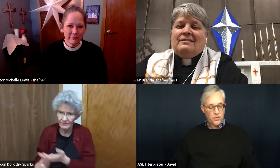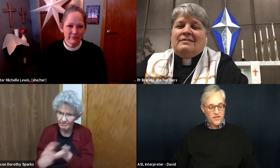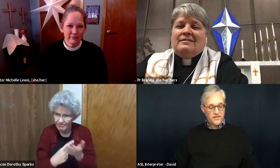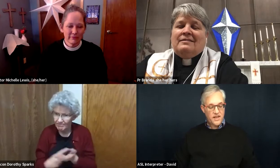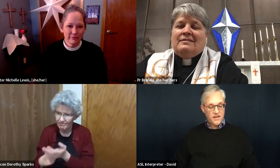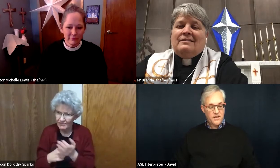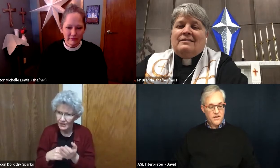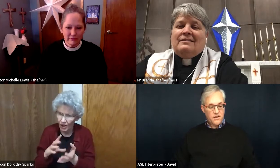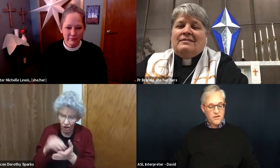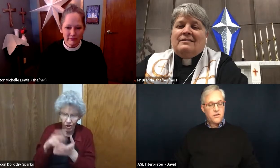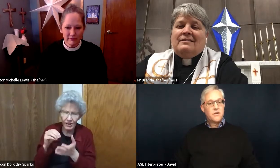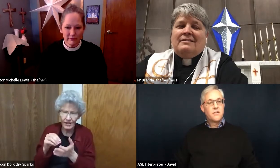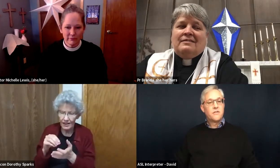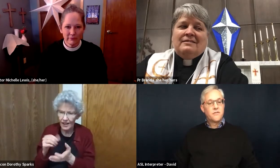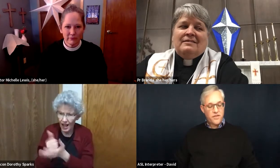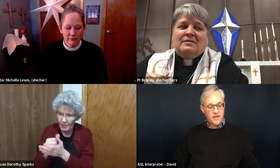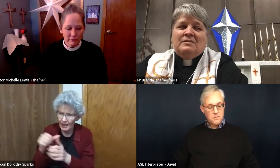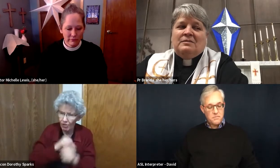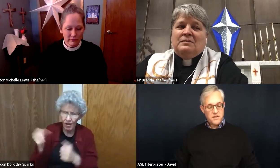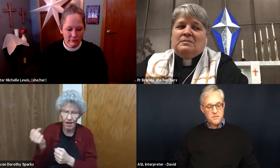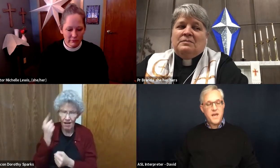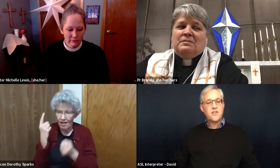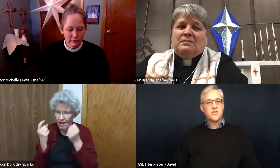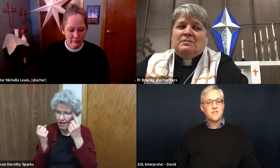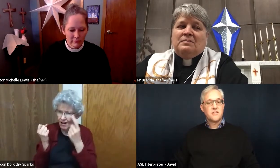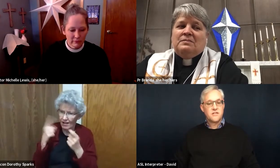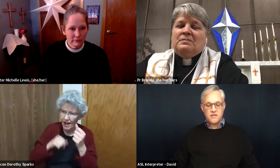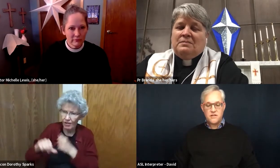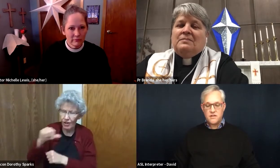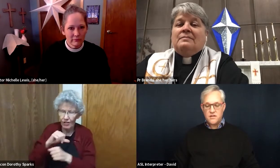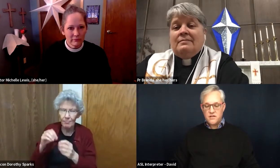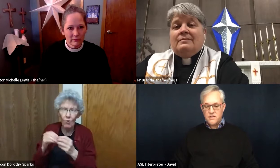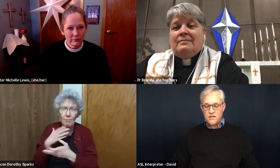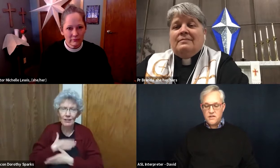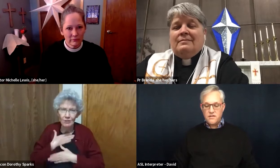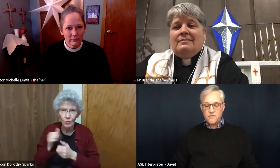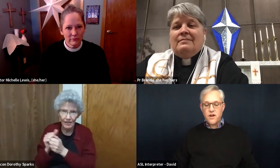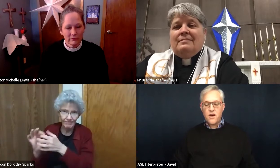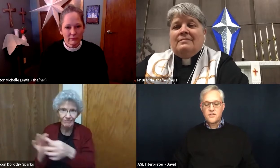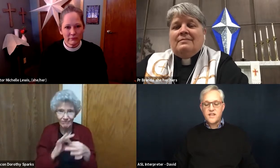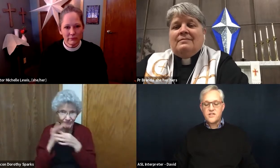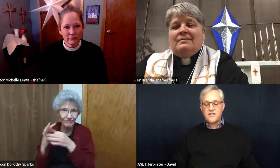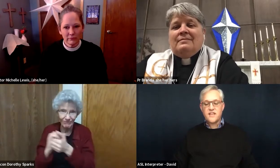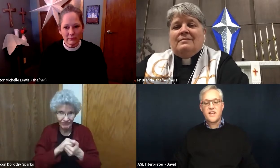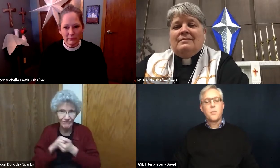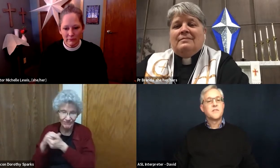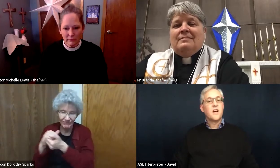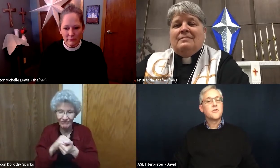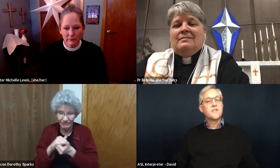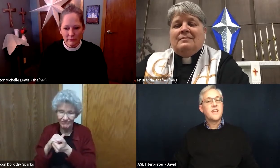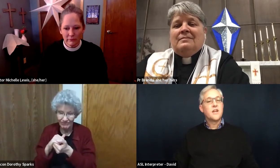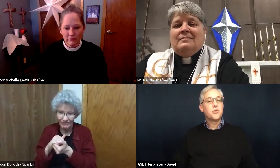And Dorothy's saying, for the commitment to patience, for conversations that can